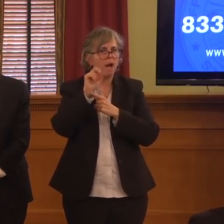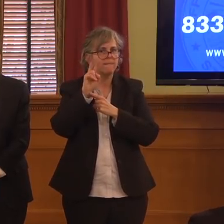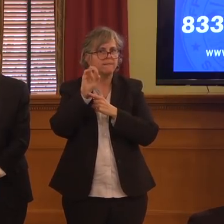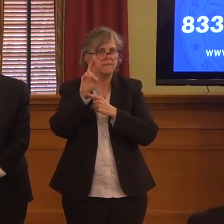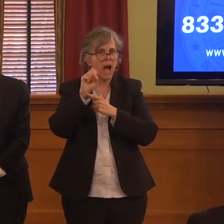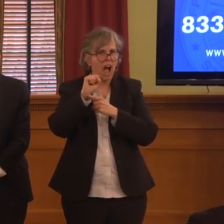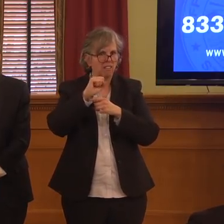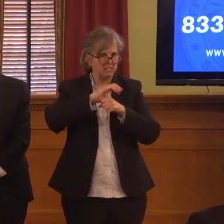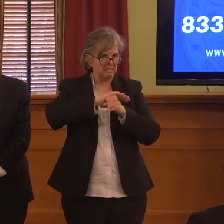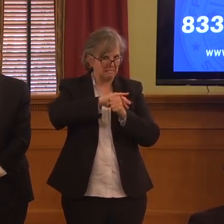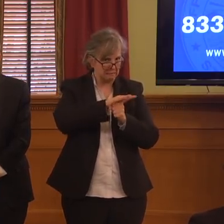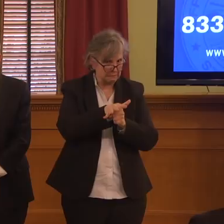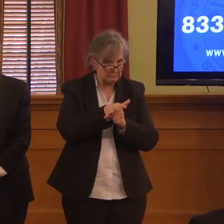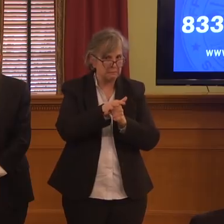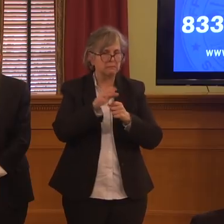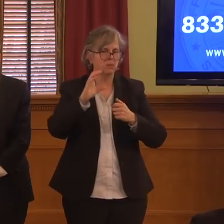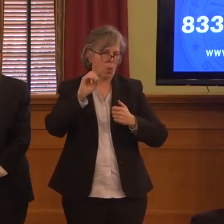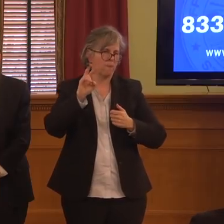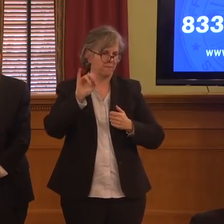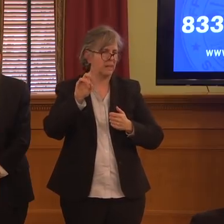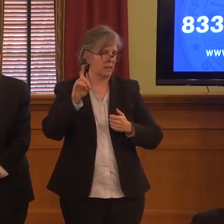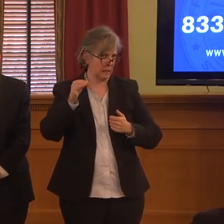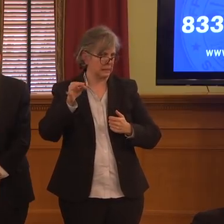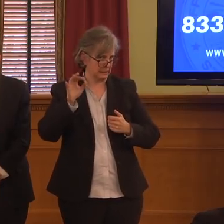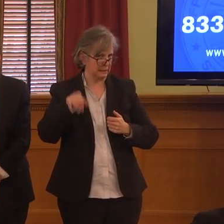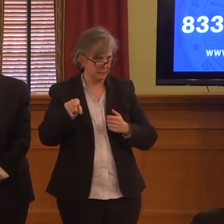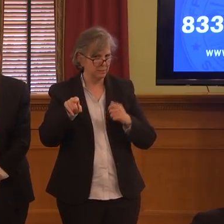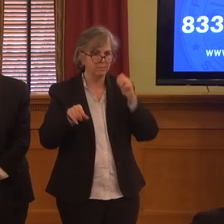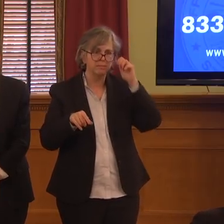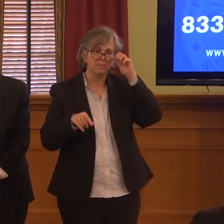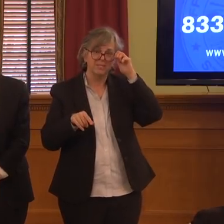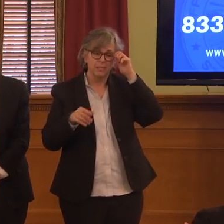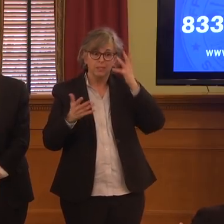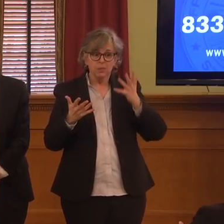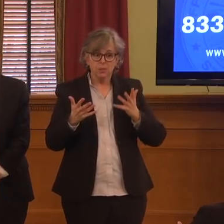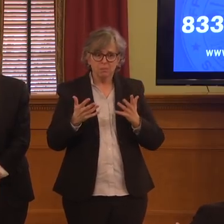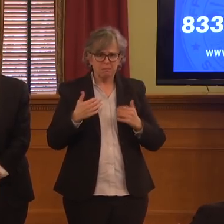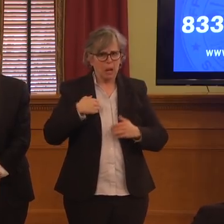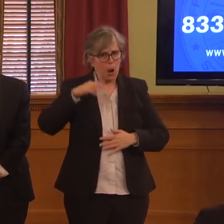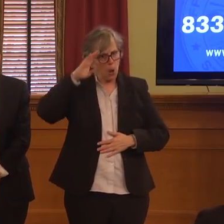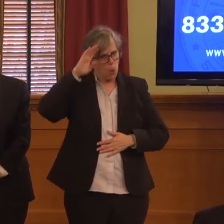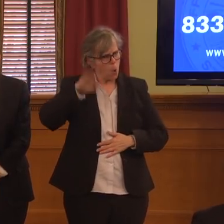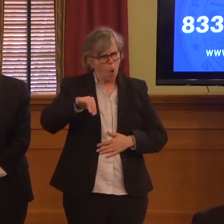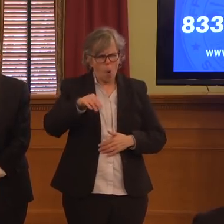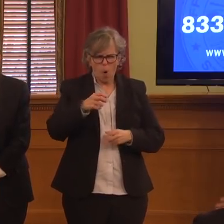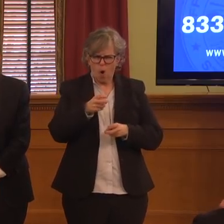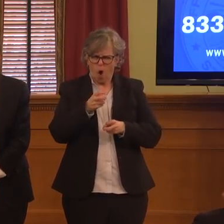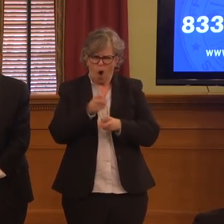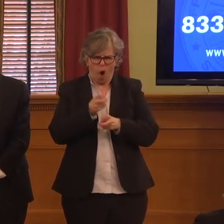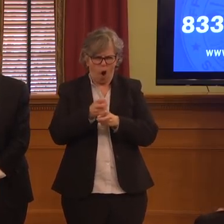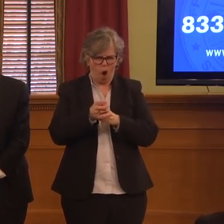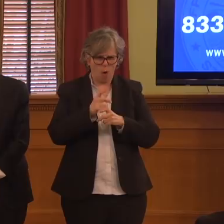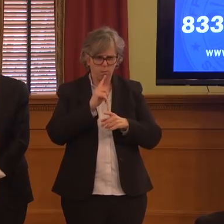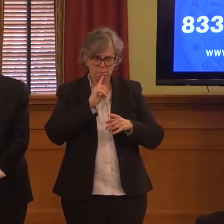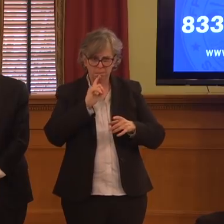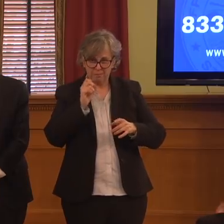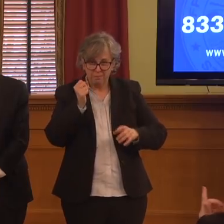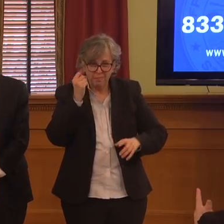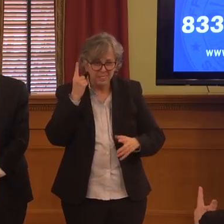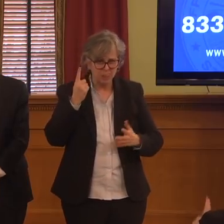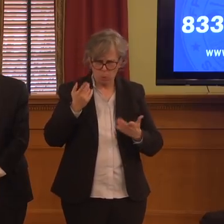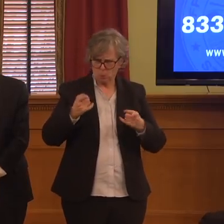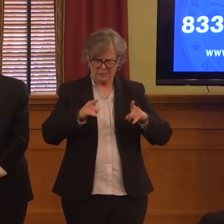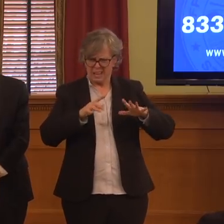I know it is very, very hard for us to get our heads around this, and we're all sort of waking up